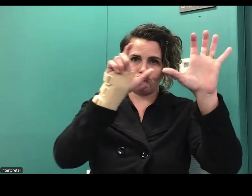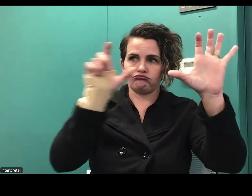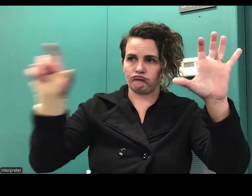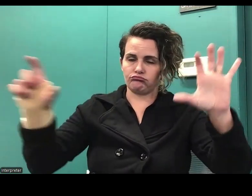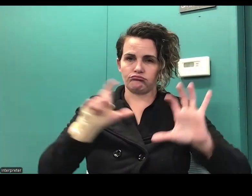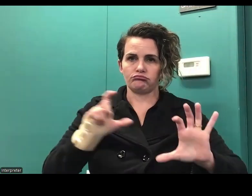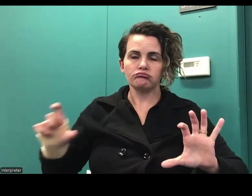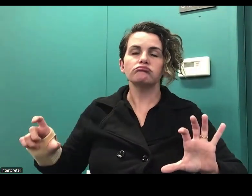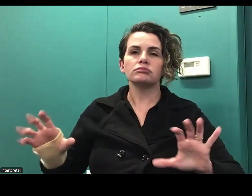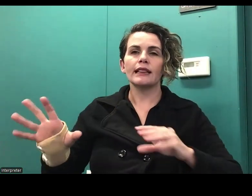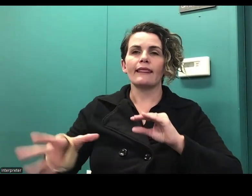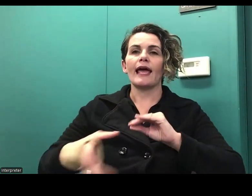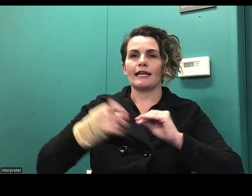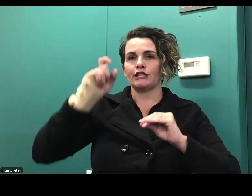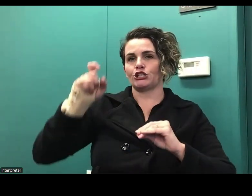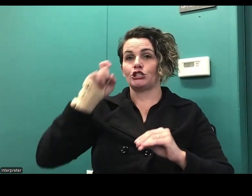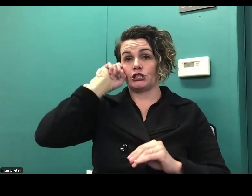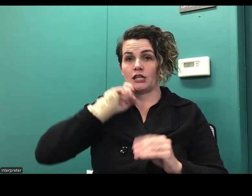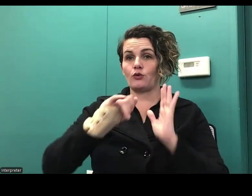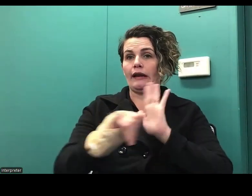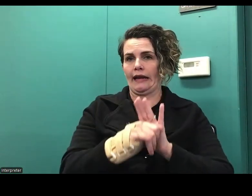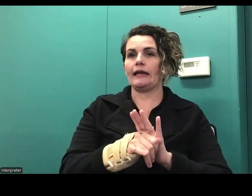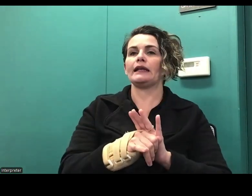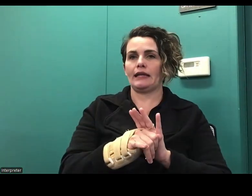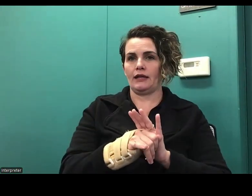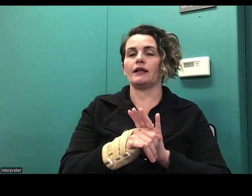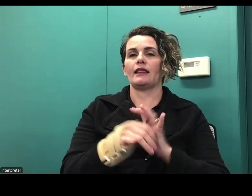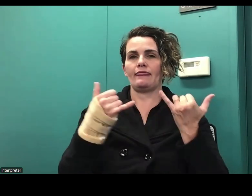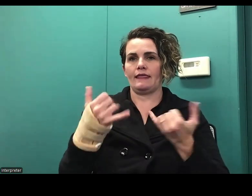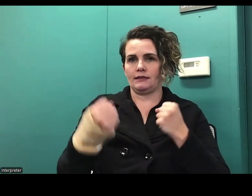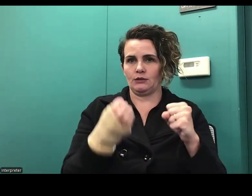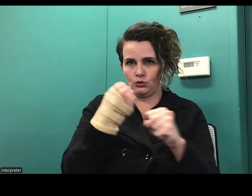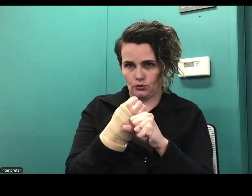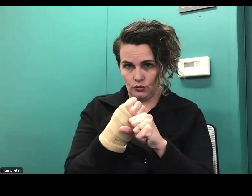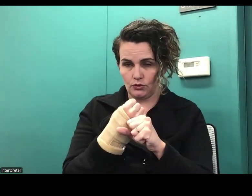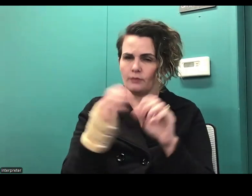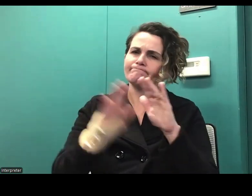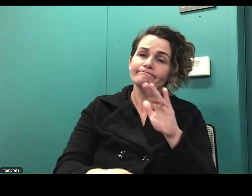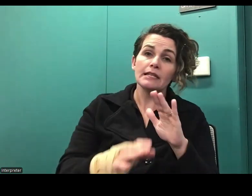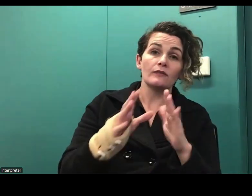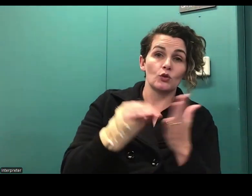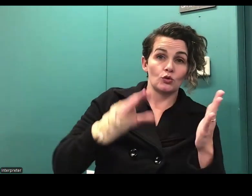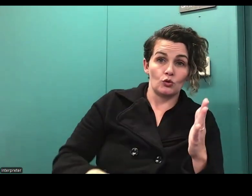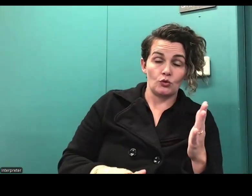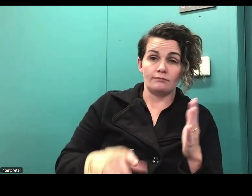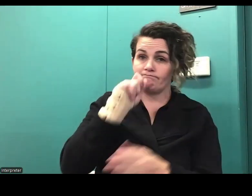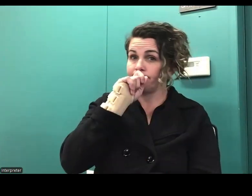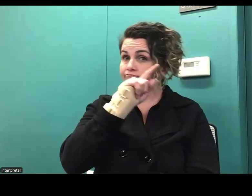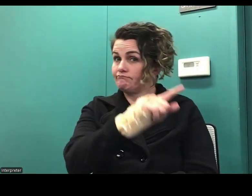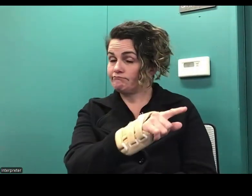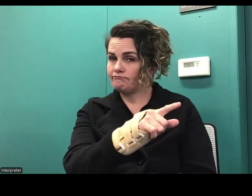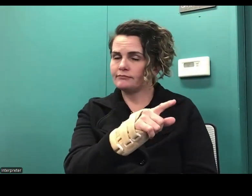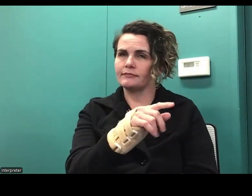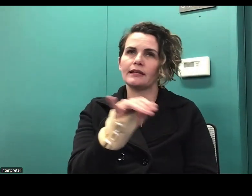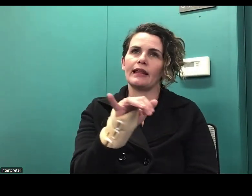they added gender identity into it this year. So basically, if a student discloses, like automatically